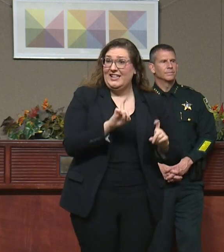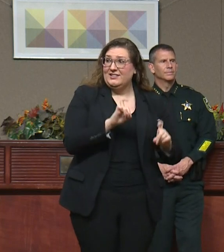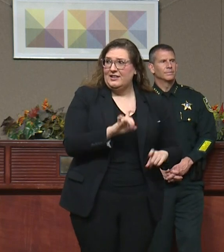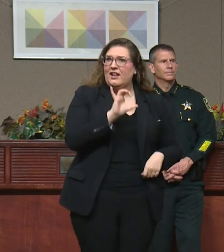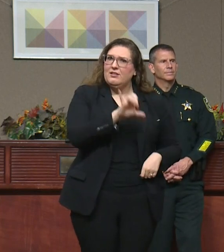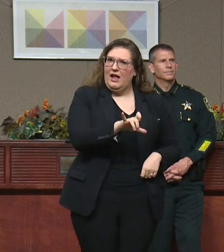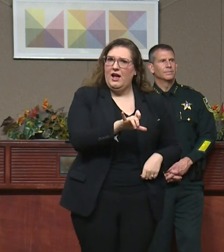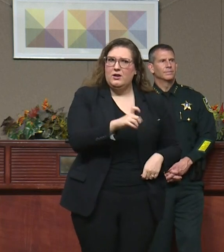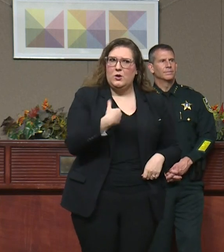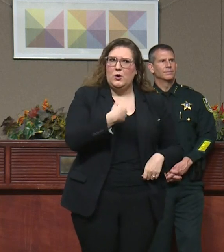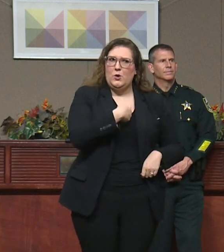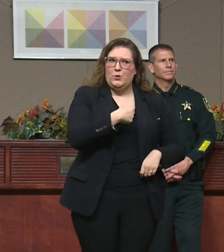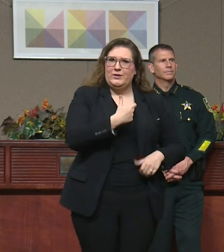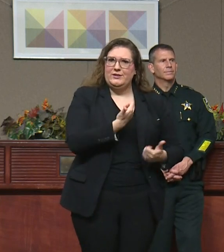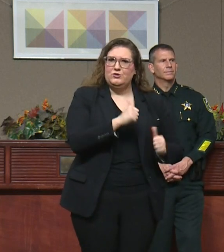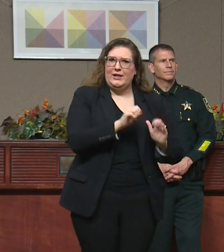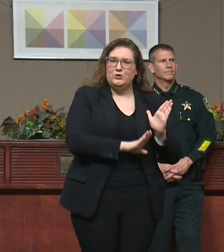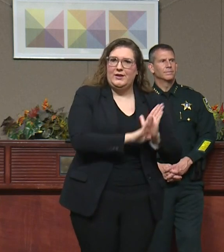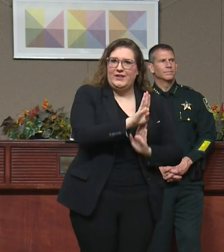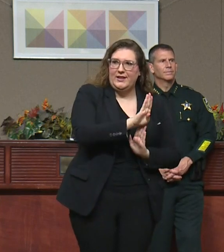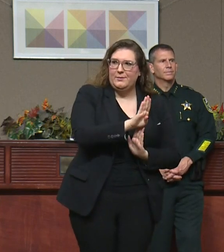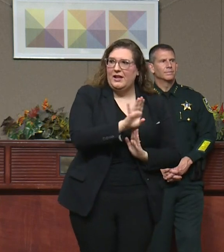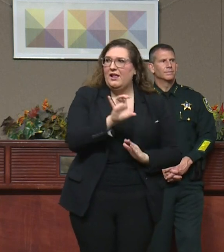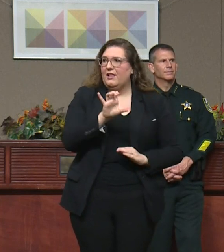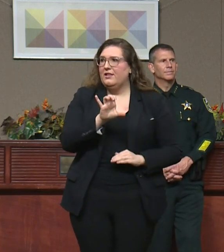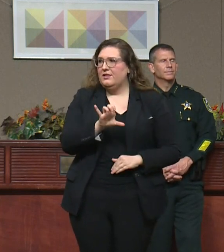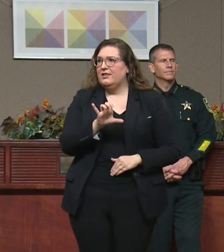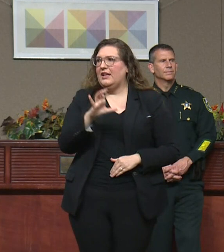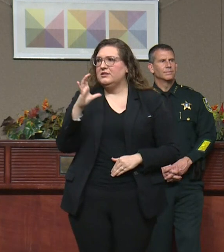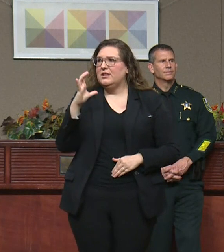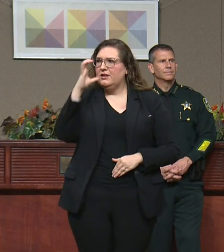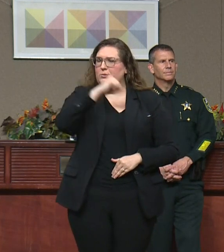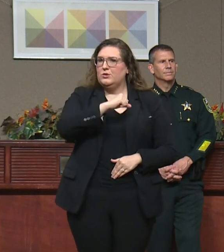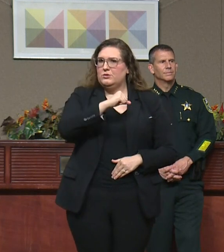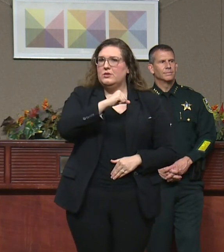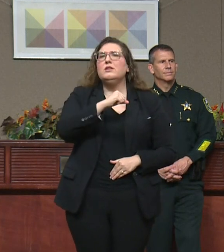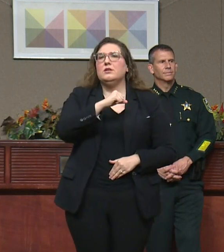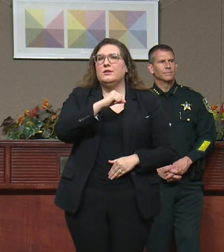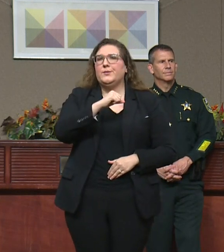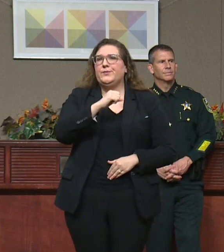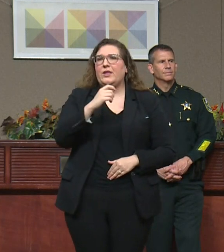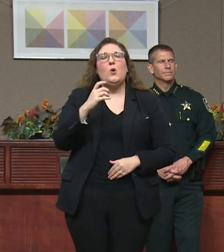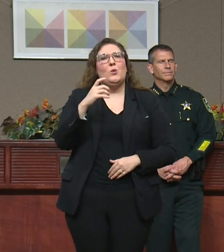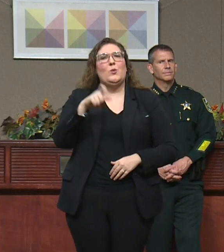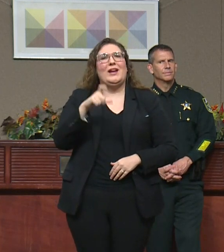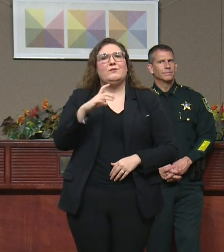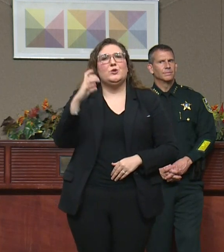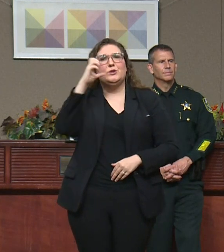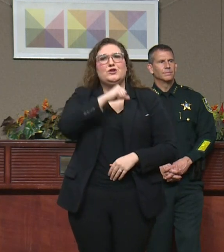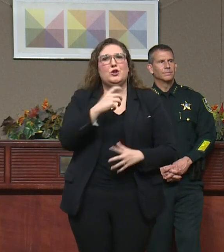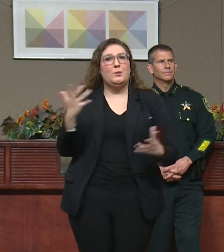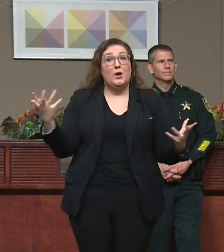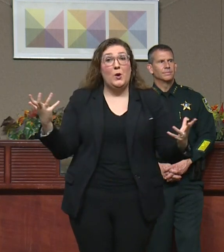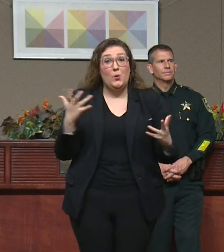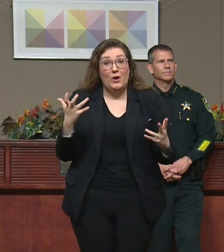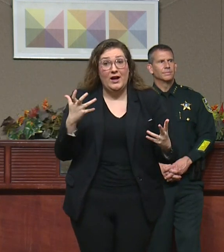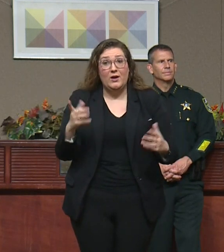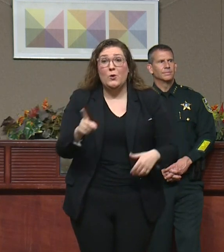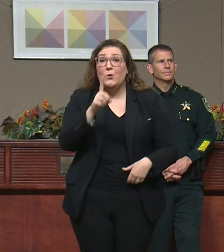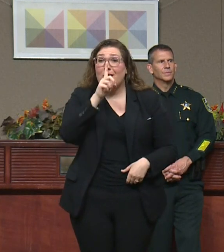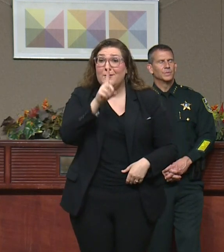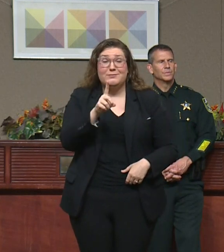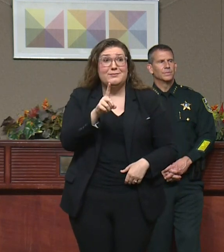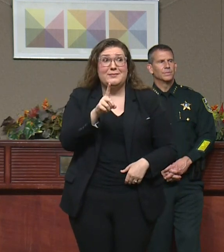place. Why is important? Because, as I said before, we have to assume that we can get this from